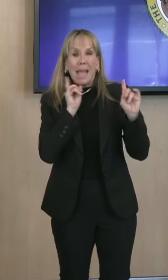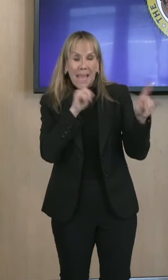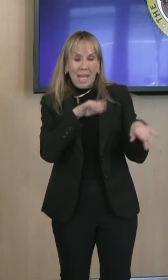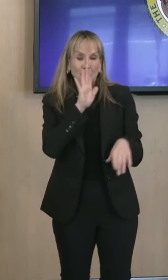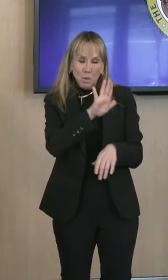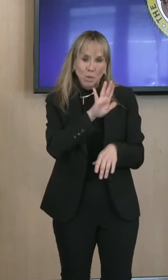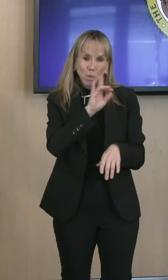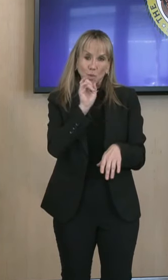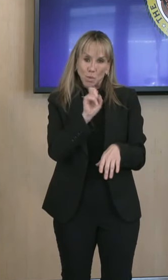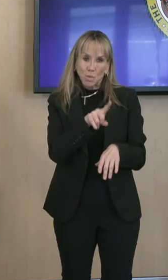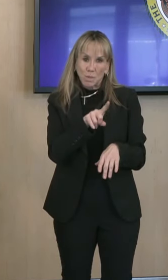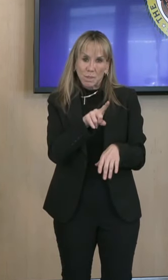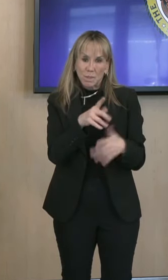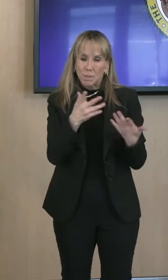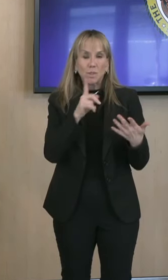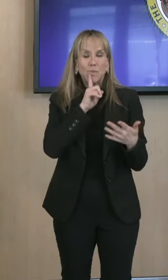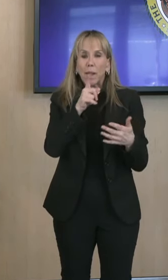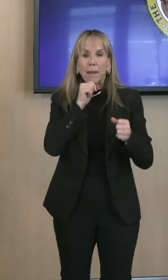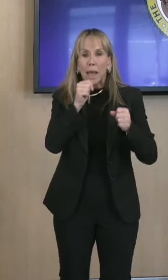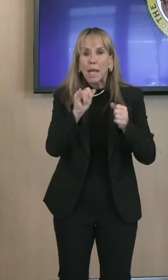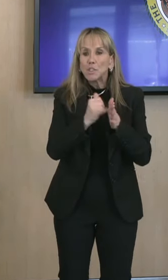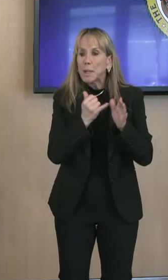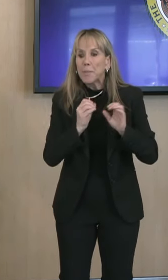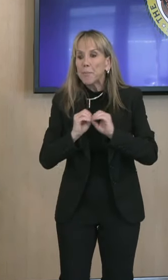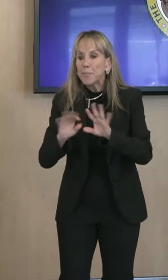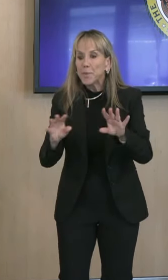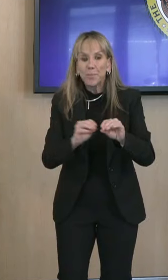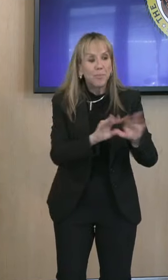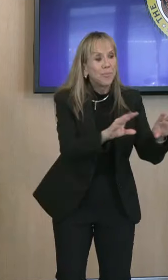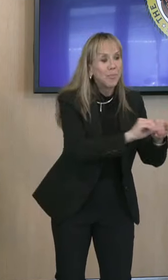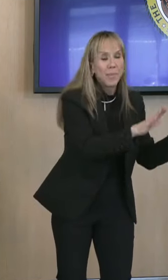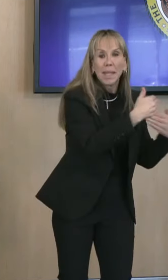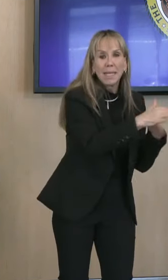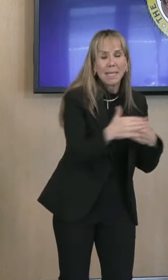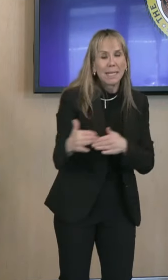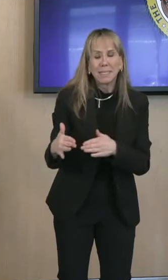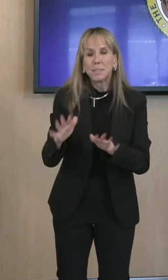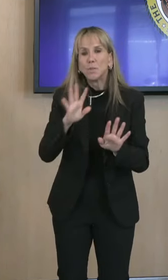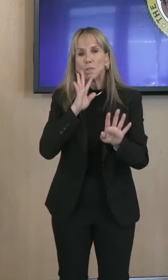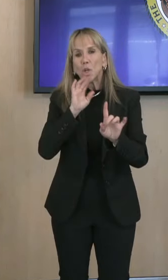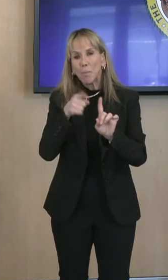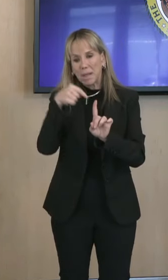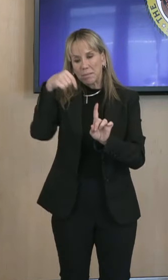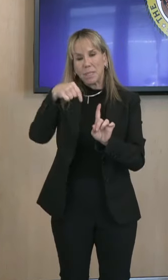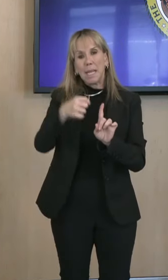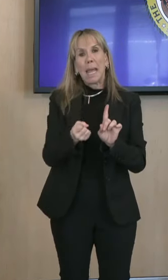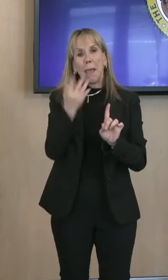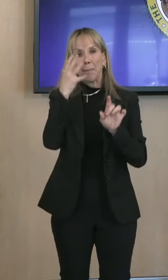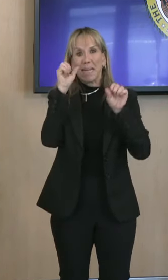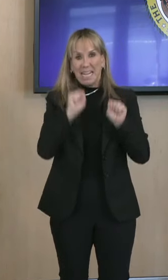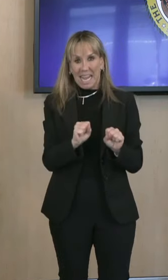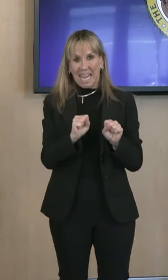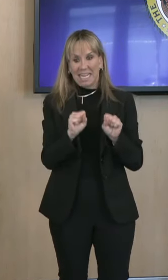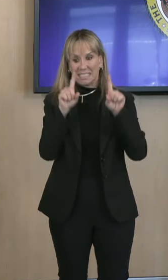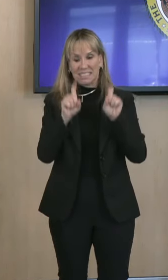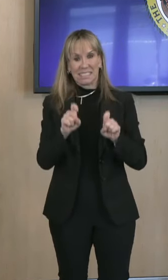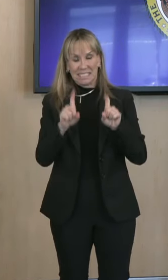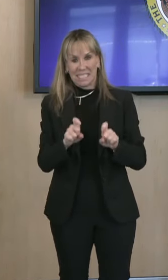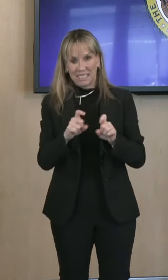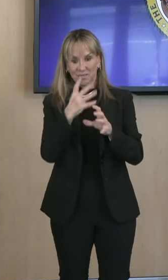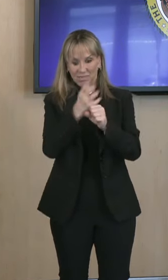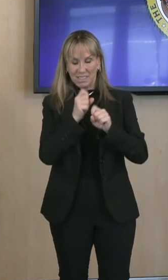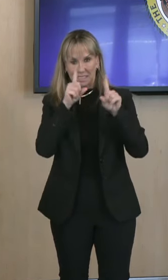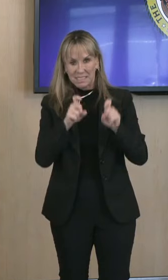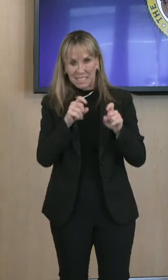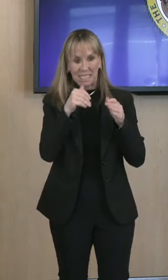as distribution of kits as much as the availability of tests in the public health lab, in the health system lab, and